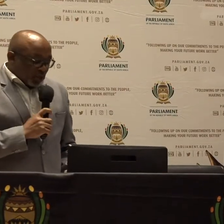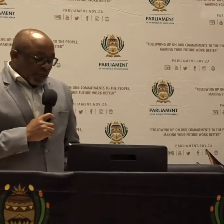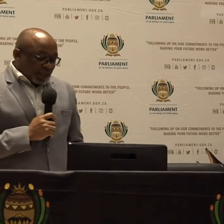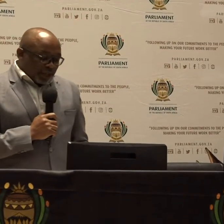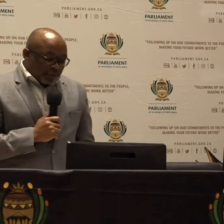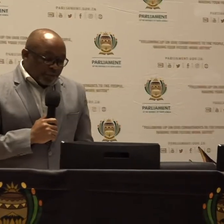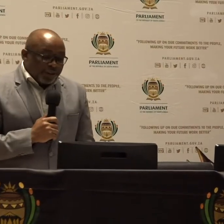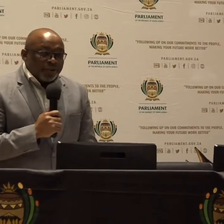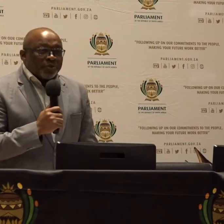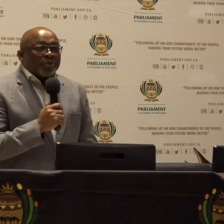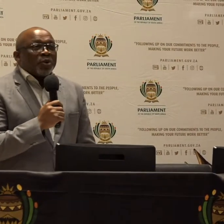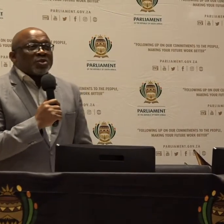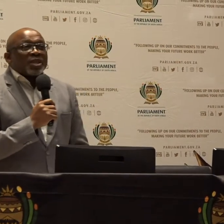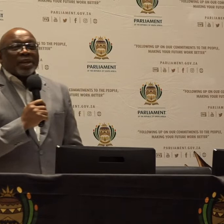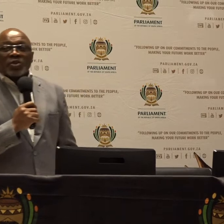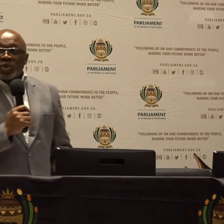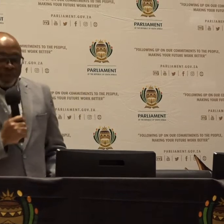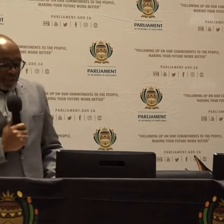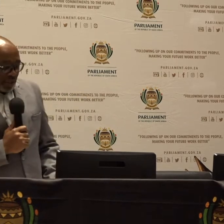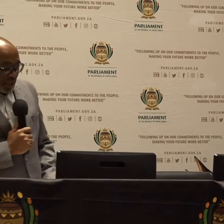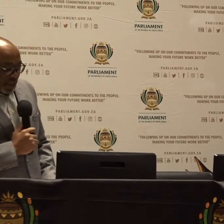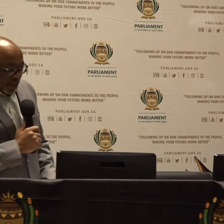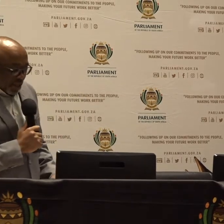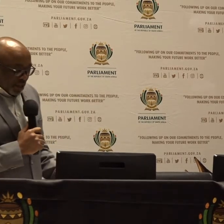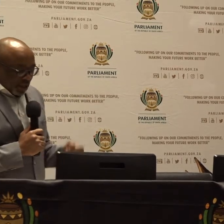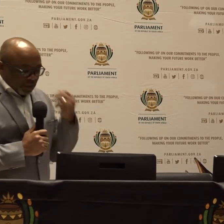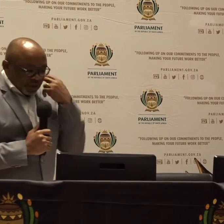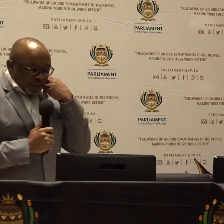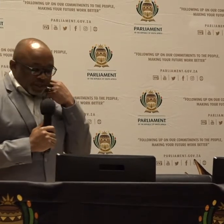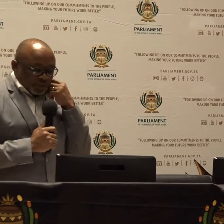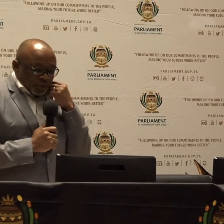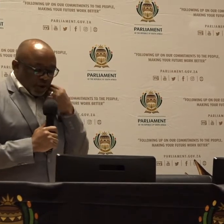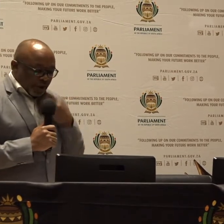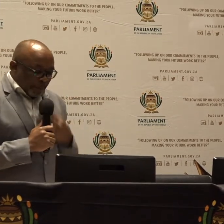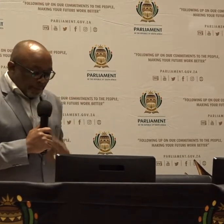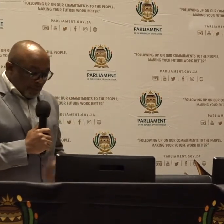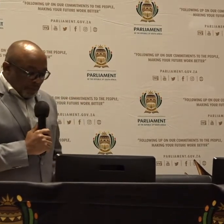yes we can give him a round of applause thank you so much